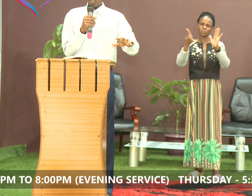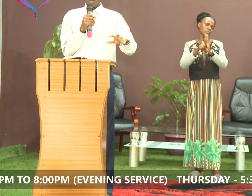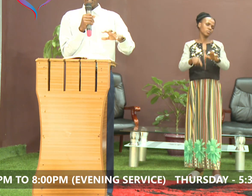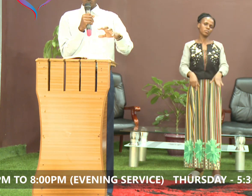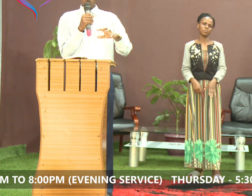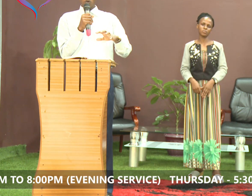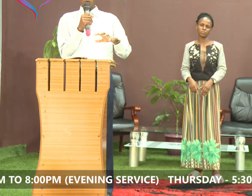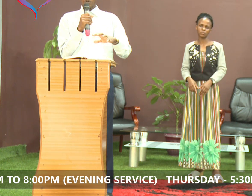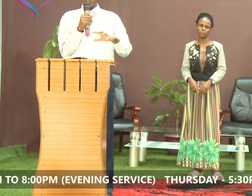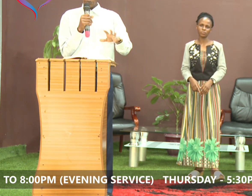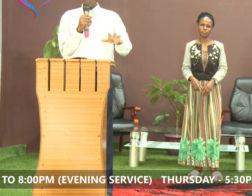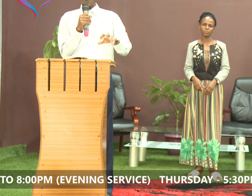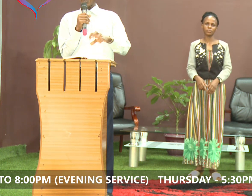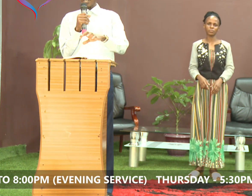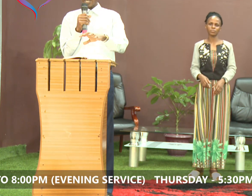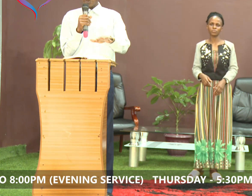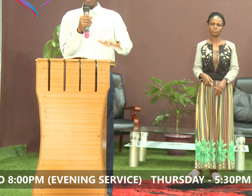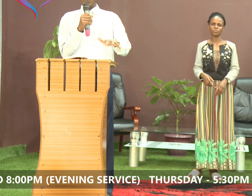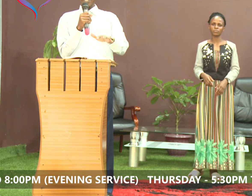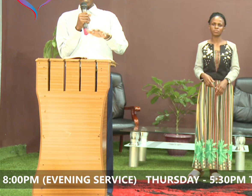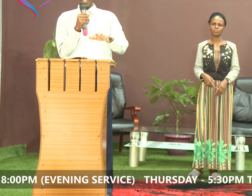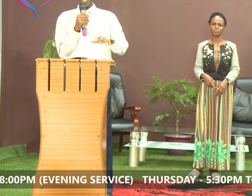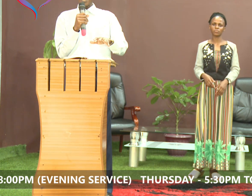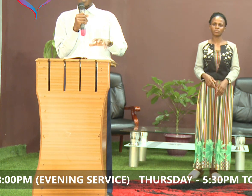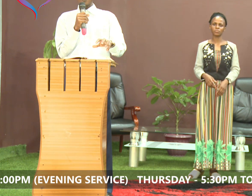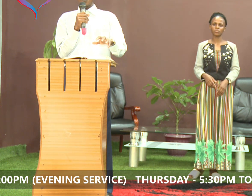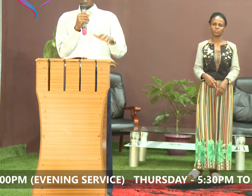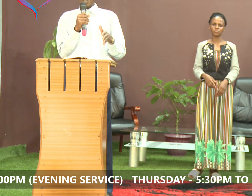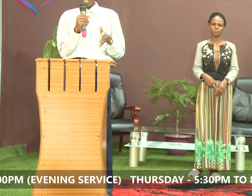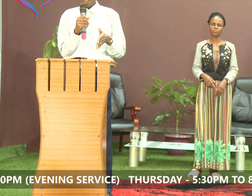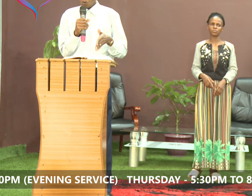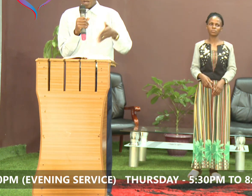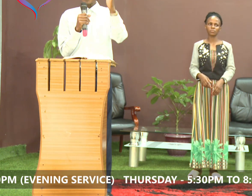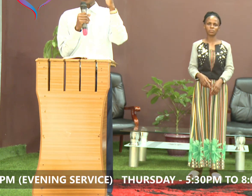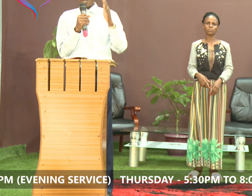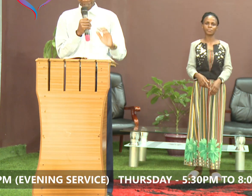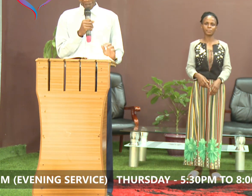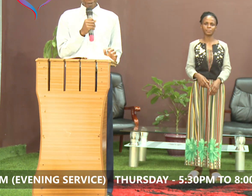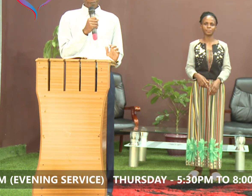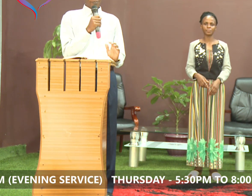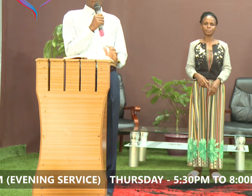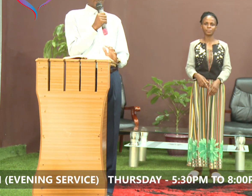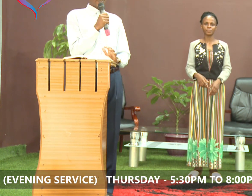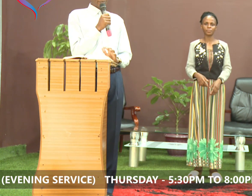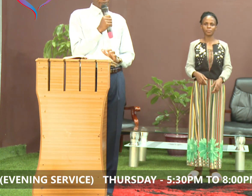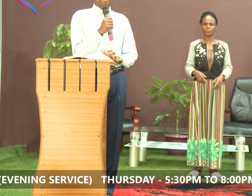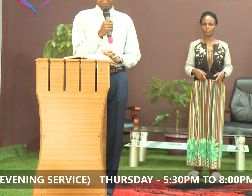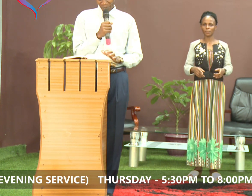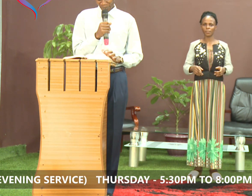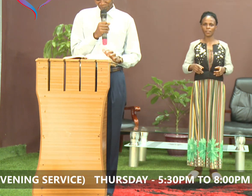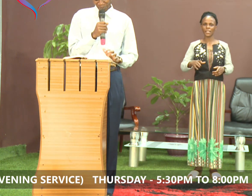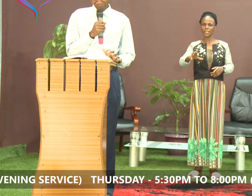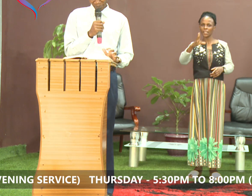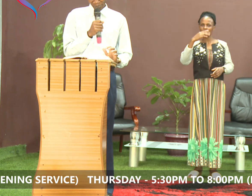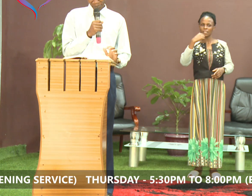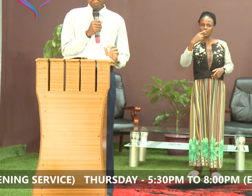obuyisi, tewaliwo principles, tewali bigenderwa, tewali ki nga liringa kuba abantu we bayita. They tell us